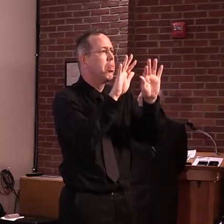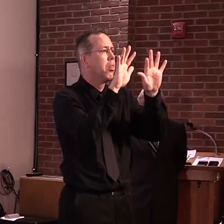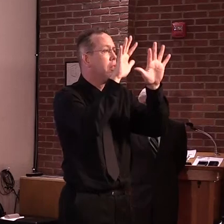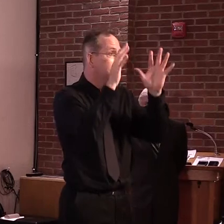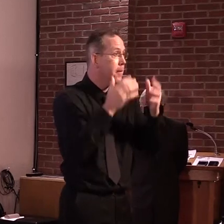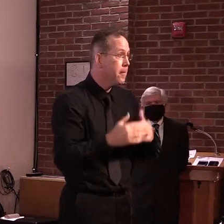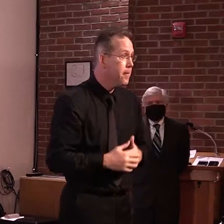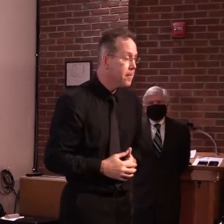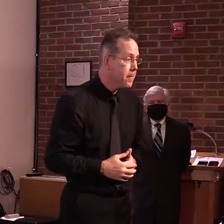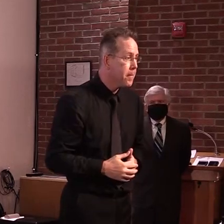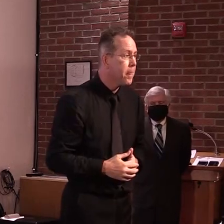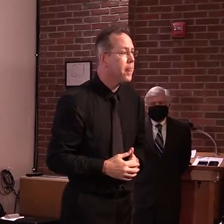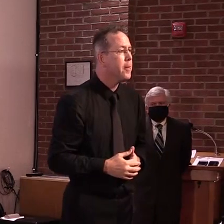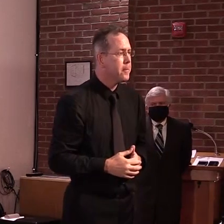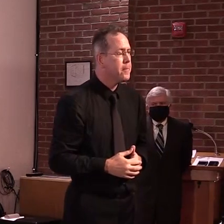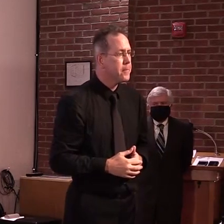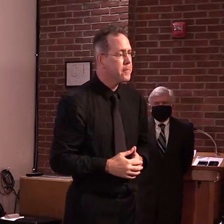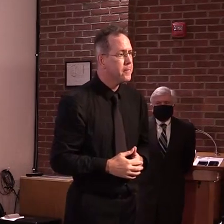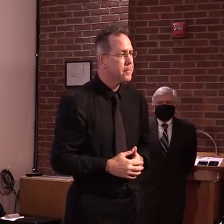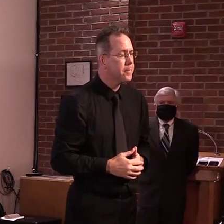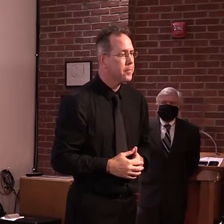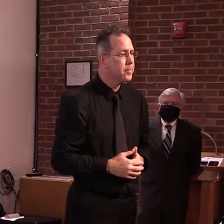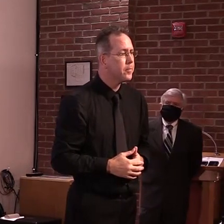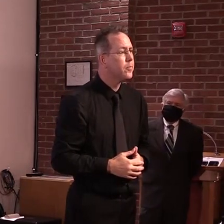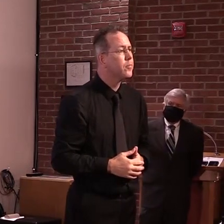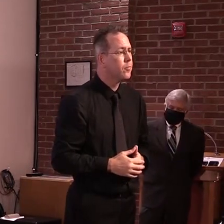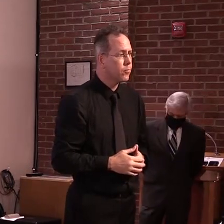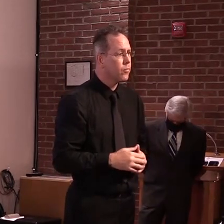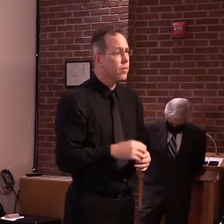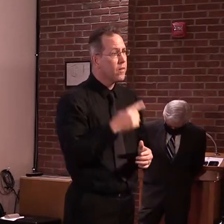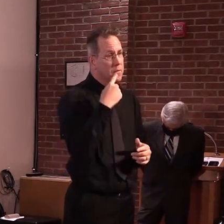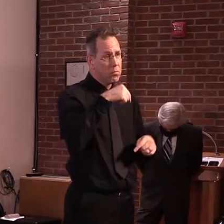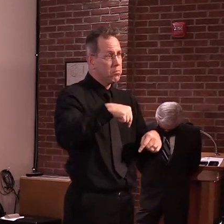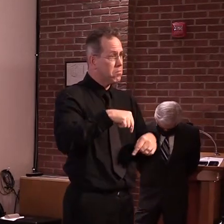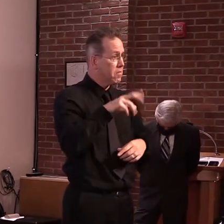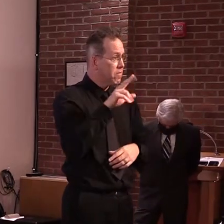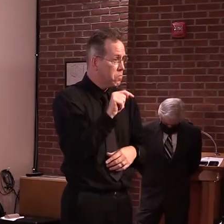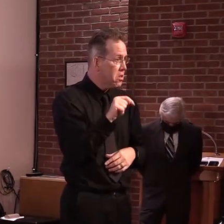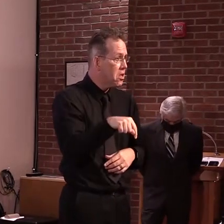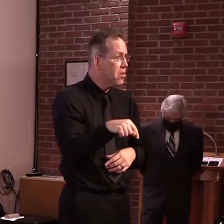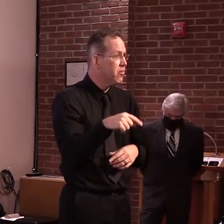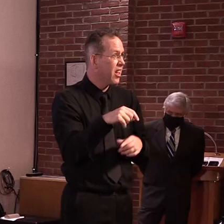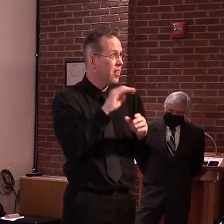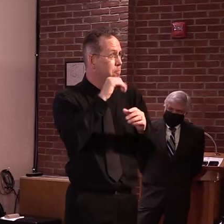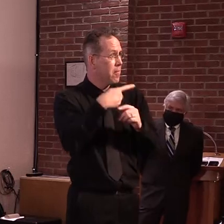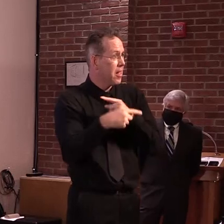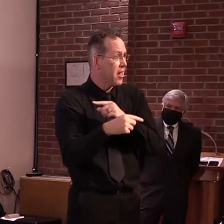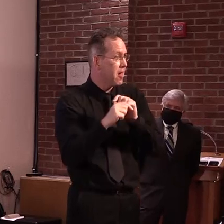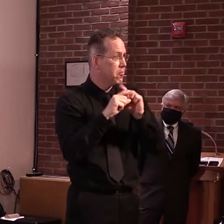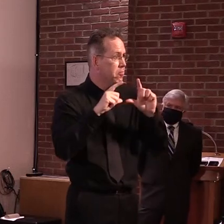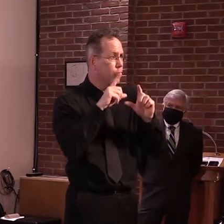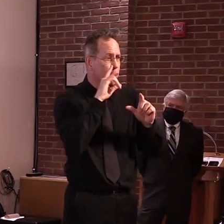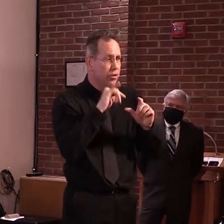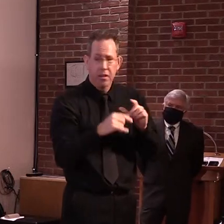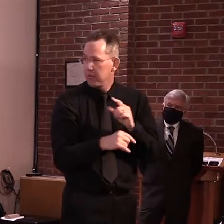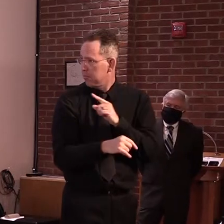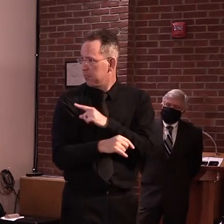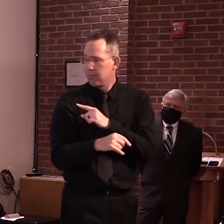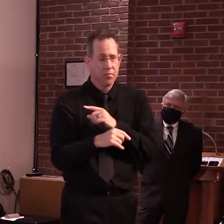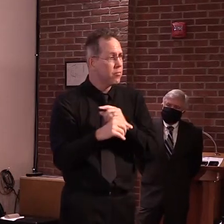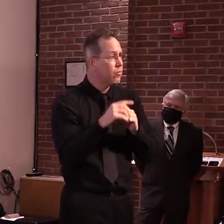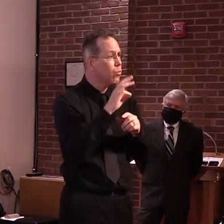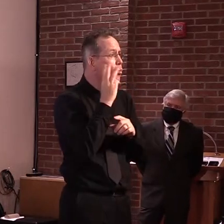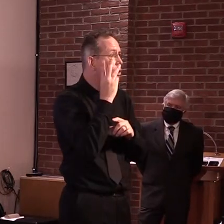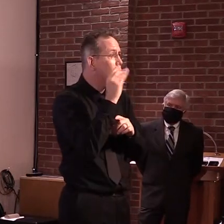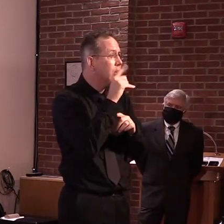many of those places. Again, for Vermont, I think the heat map also helps demonstrate that the recent case activity is centered